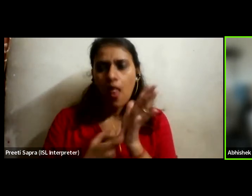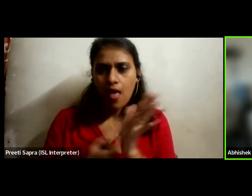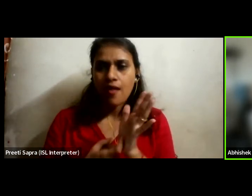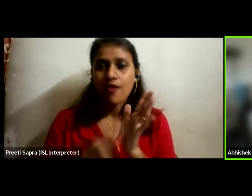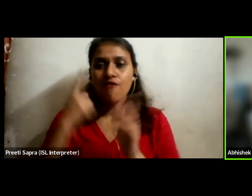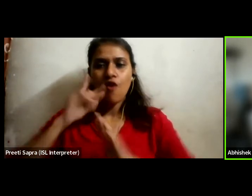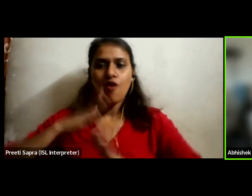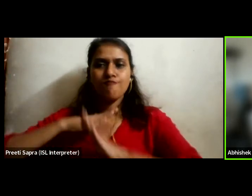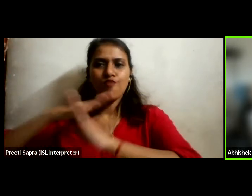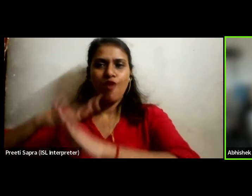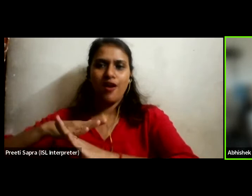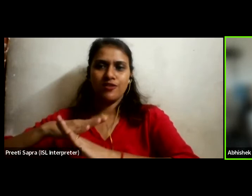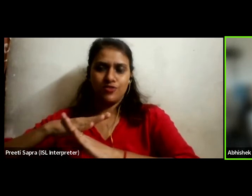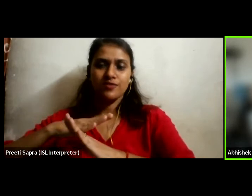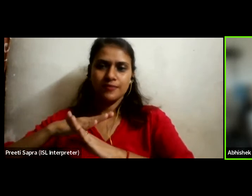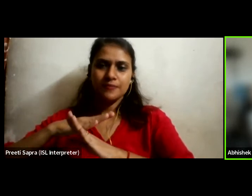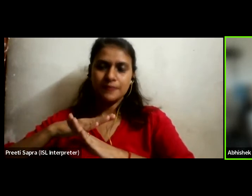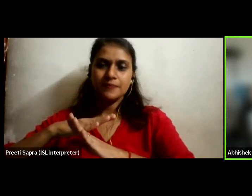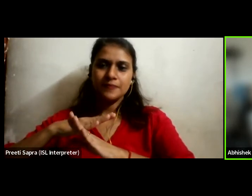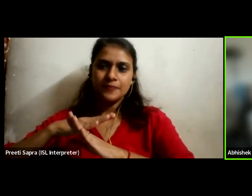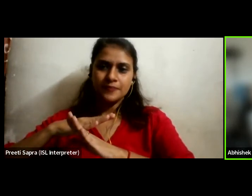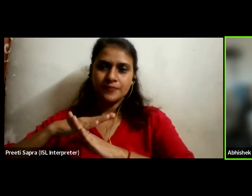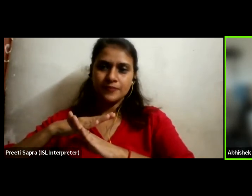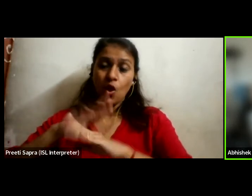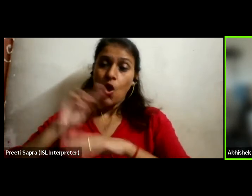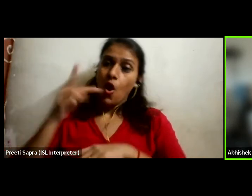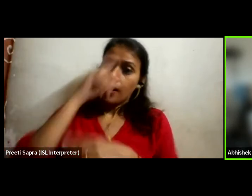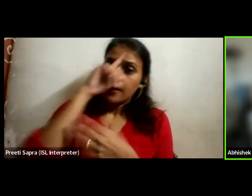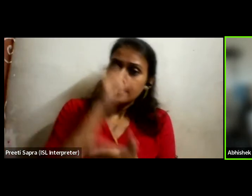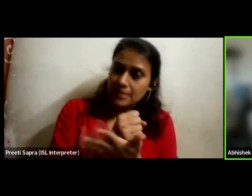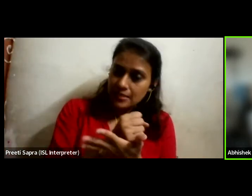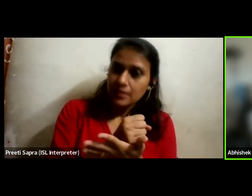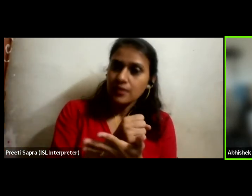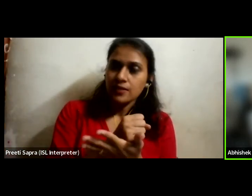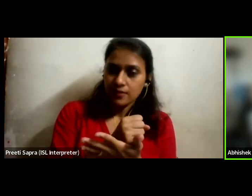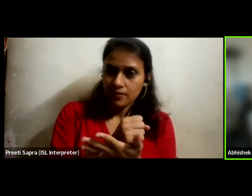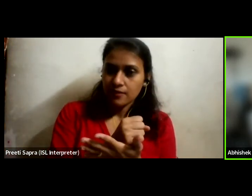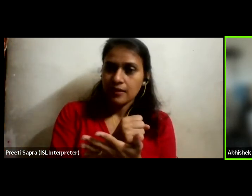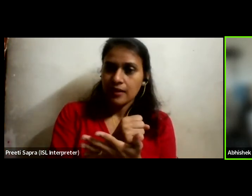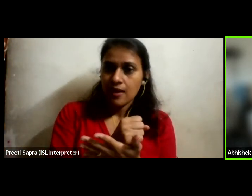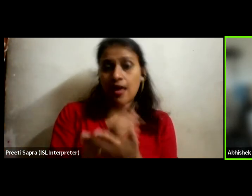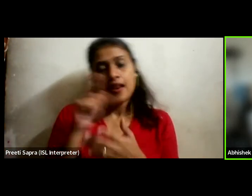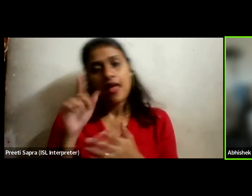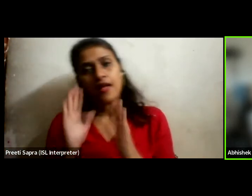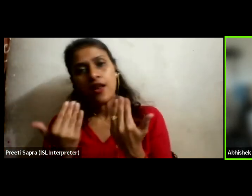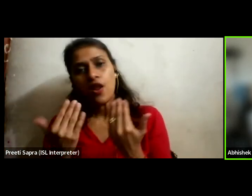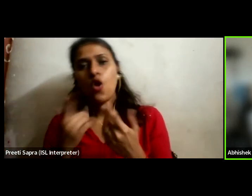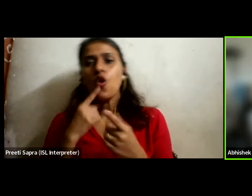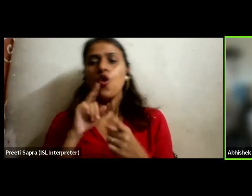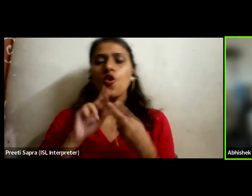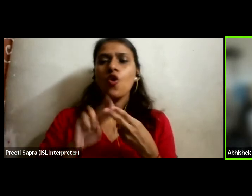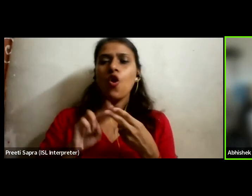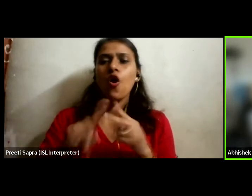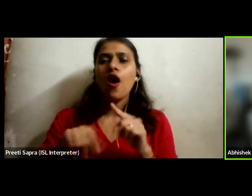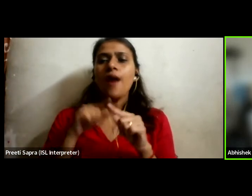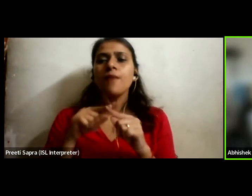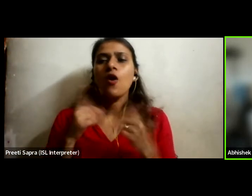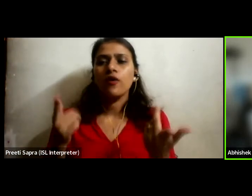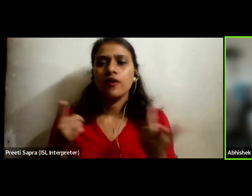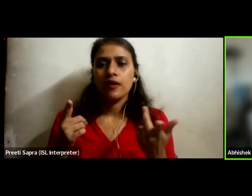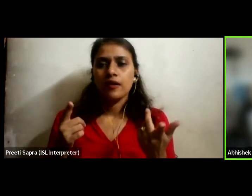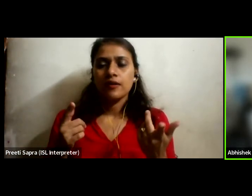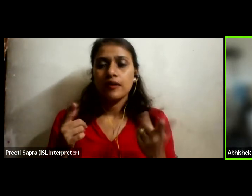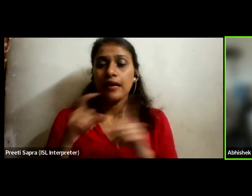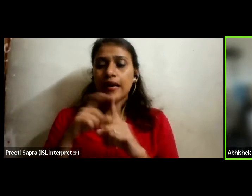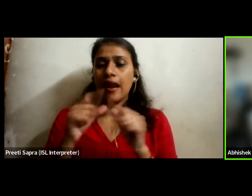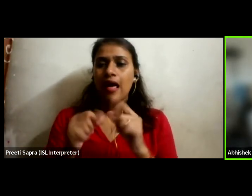prediction recommendations or decisions, and essentially talks about data rights for individuals